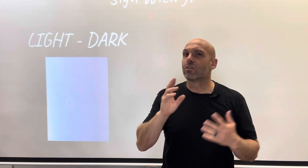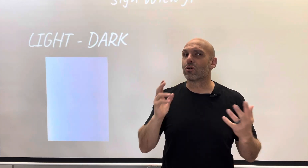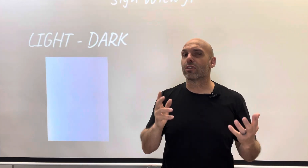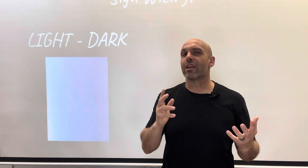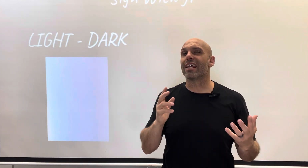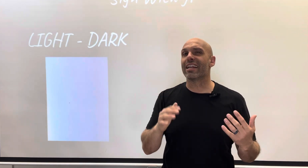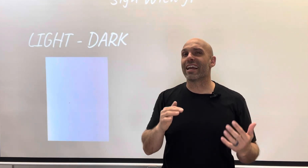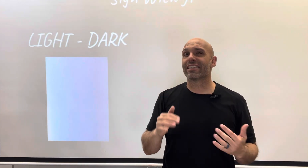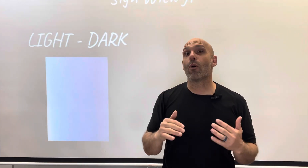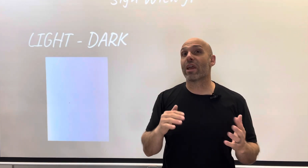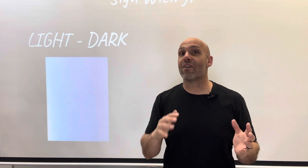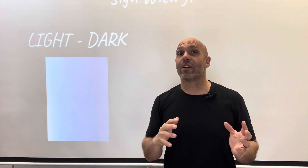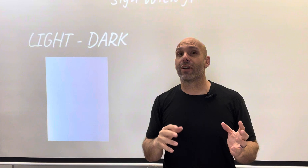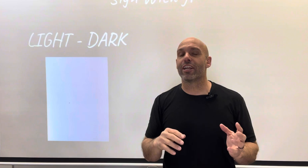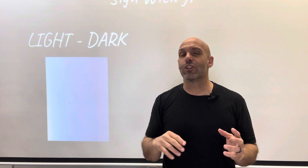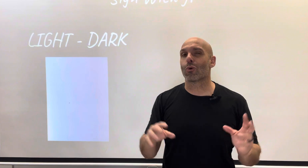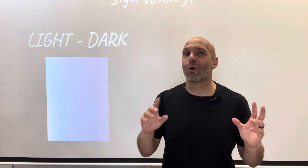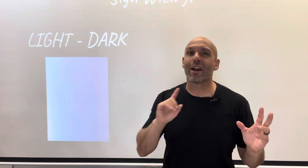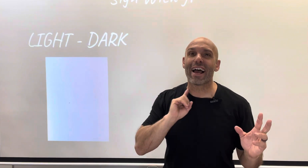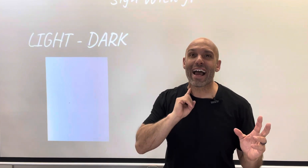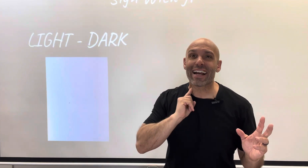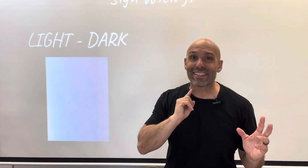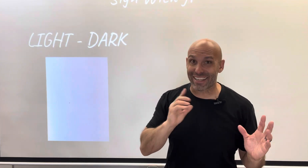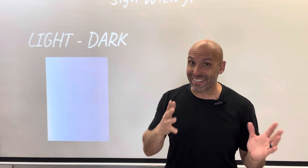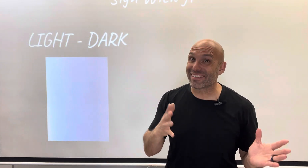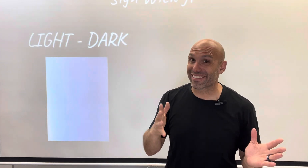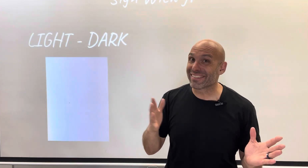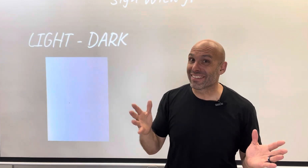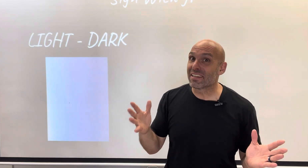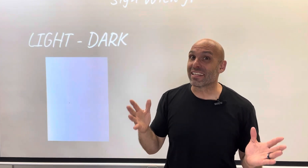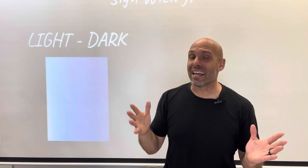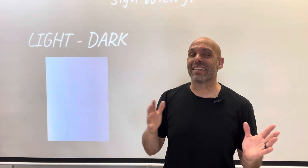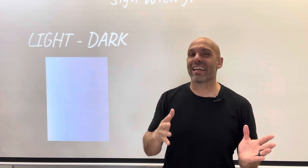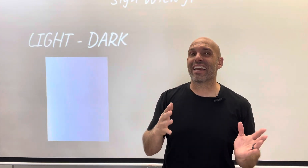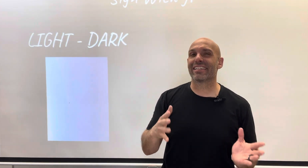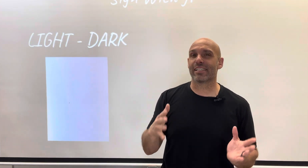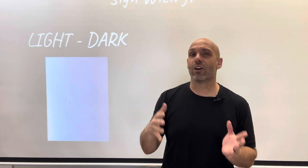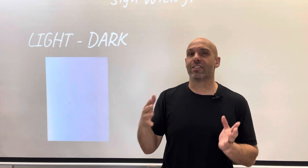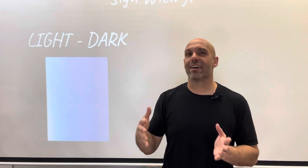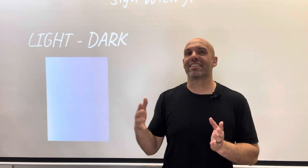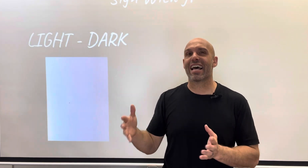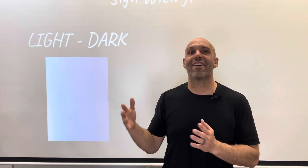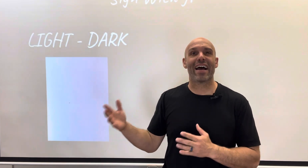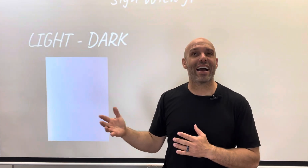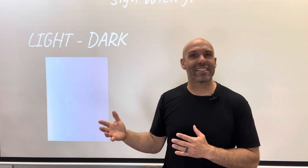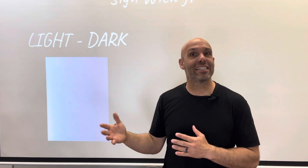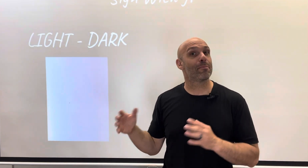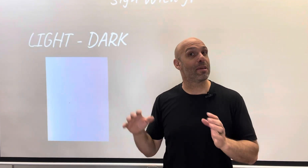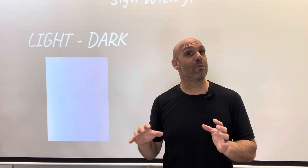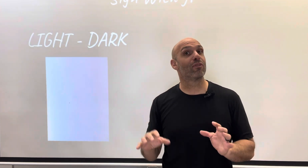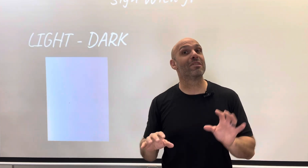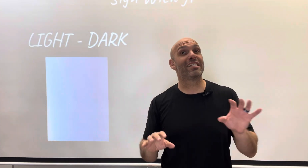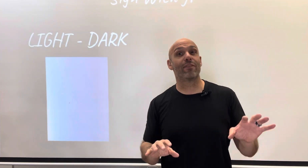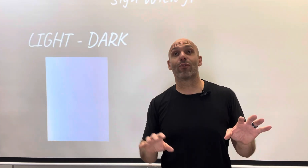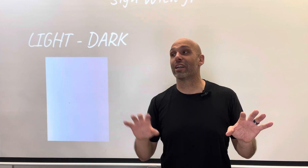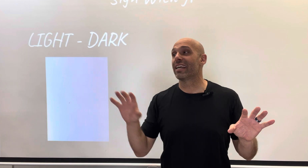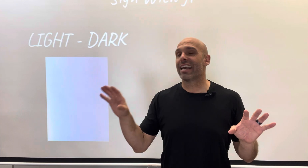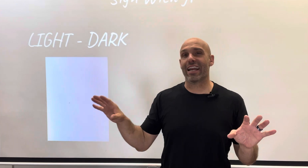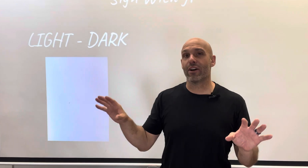So in ASL, we have variations or accents. Yes, ASL does have accents, and people from different areas